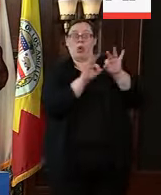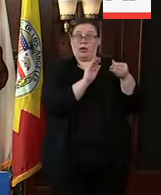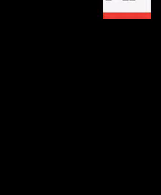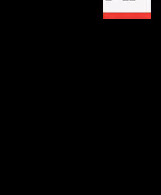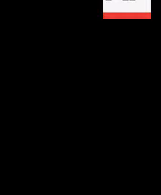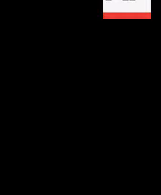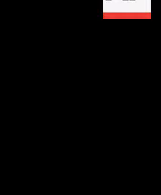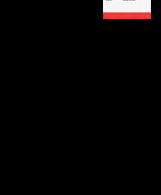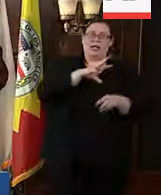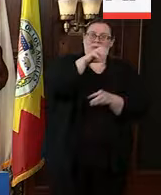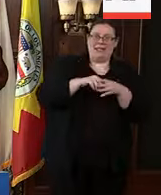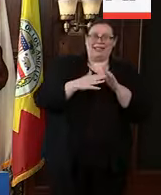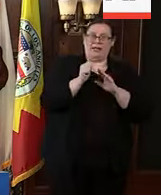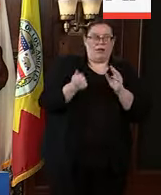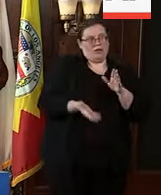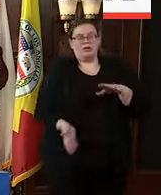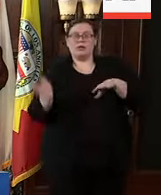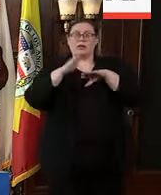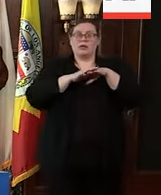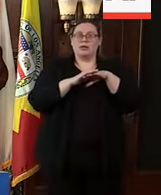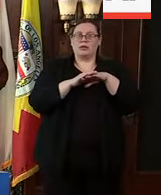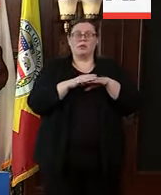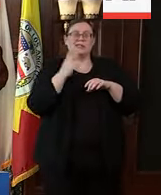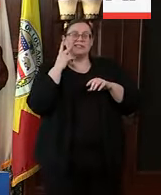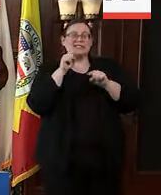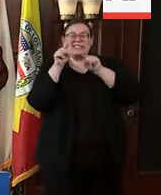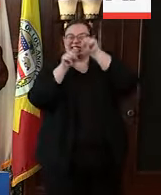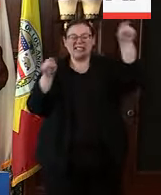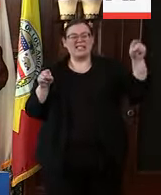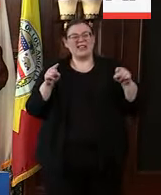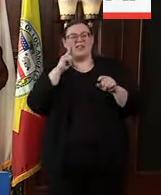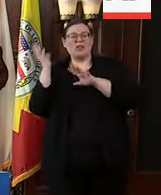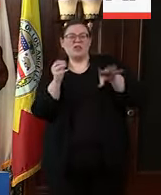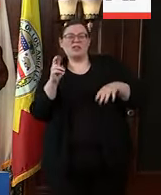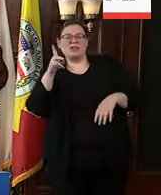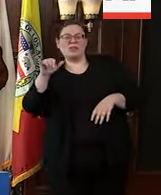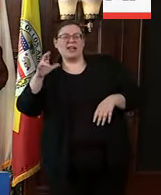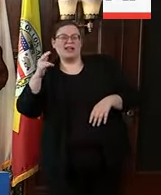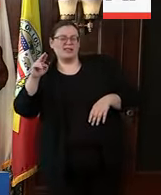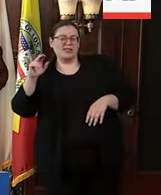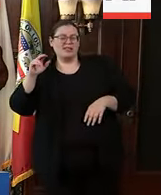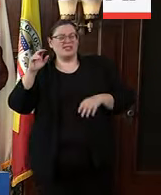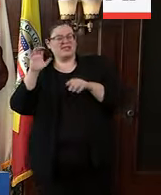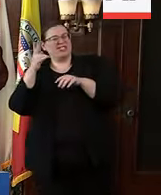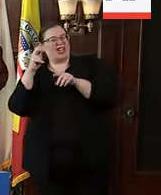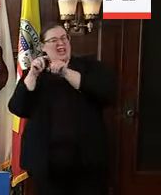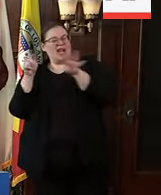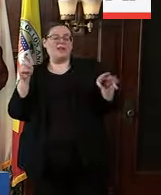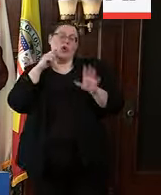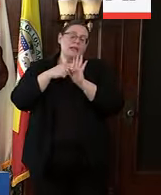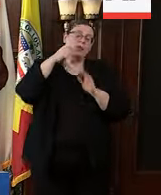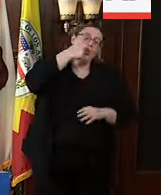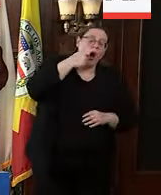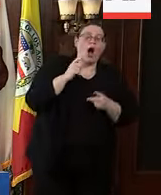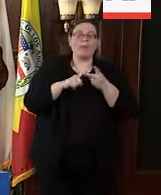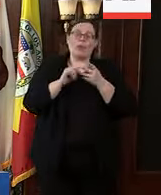at. We see choke points nationally in the supply chain, everything from reagents to some of the swabs, and the surge in